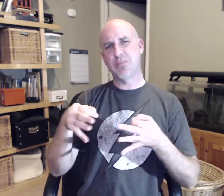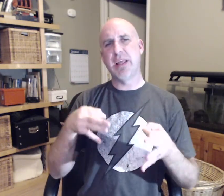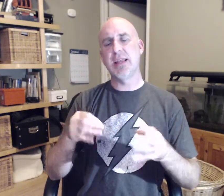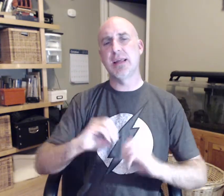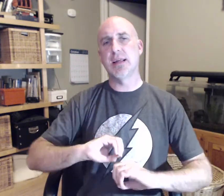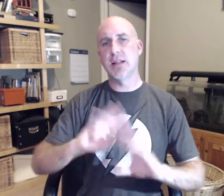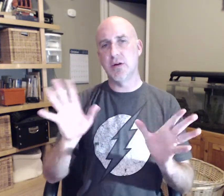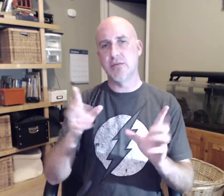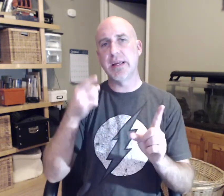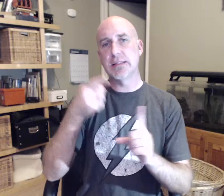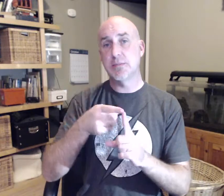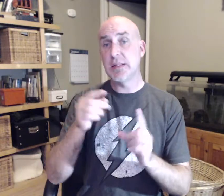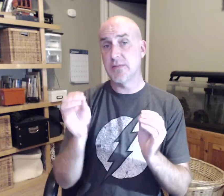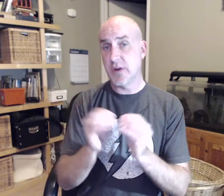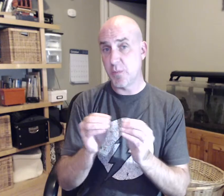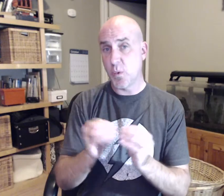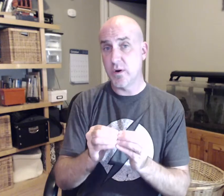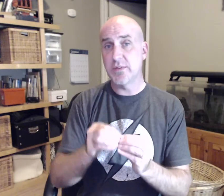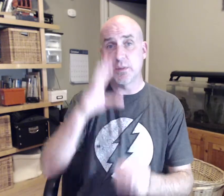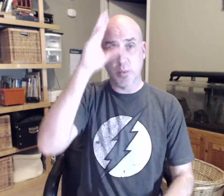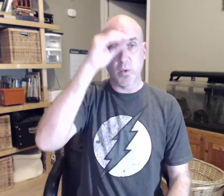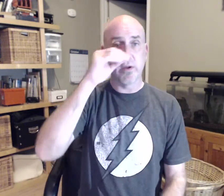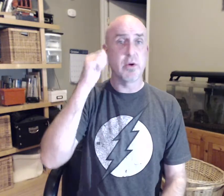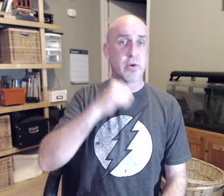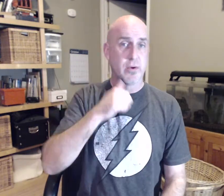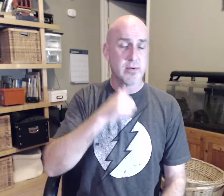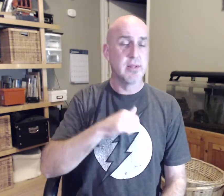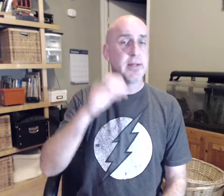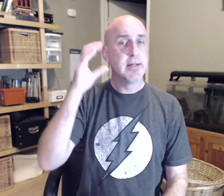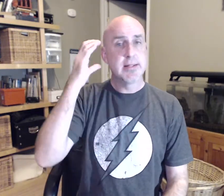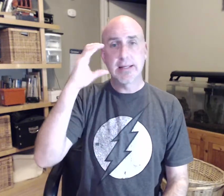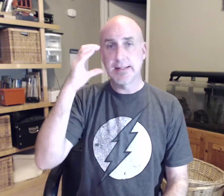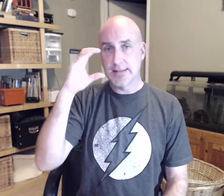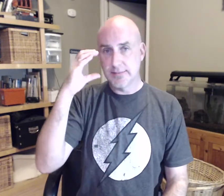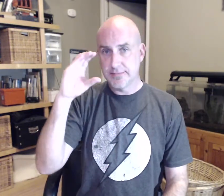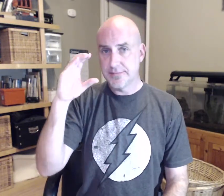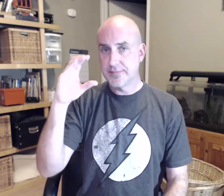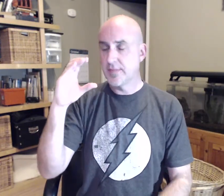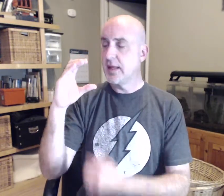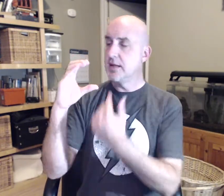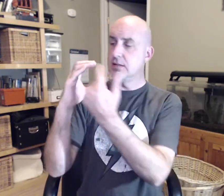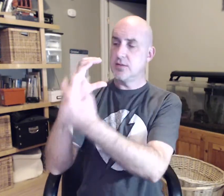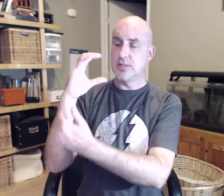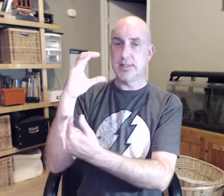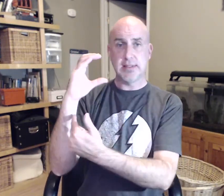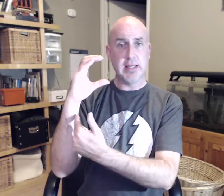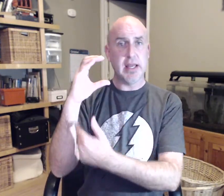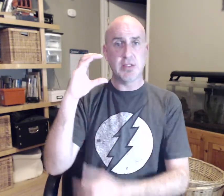explain, I can clarify, I can specify more if it's a boy or girl. Cousin. So it's a C hand